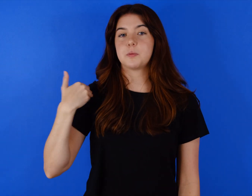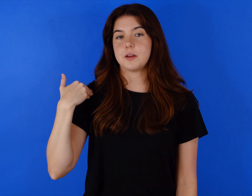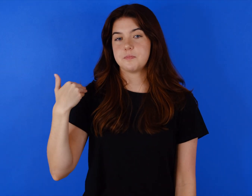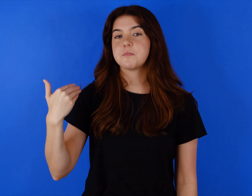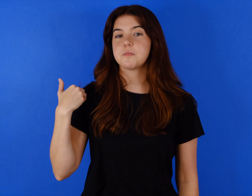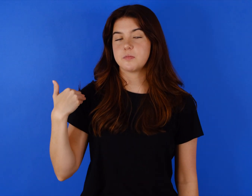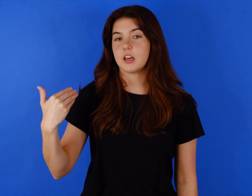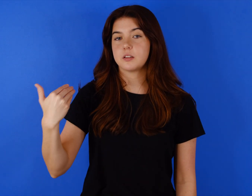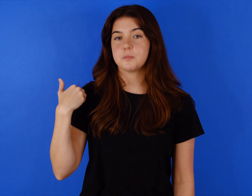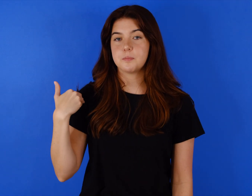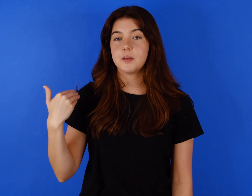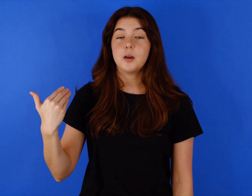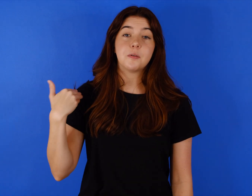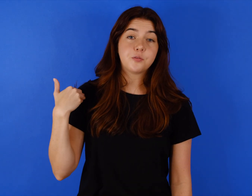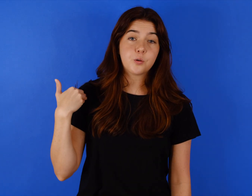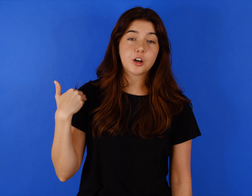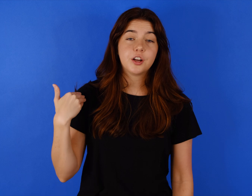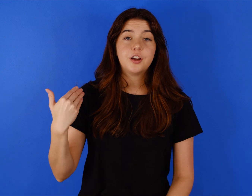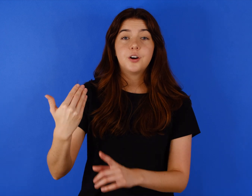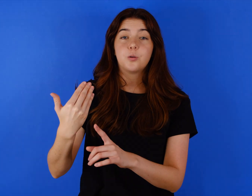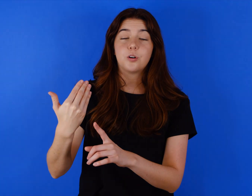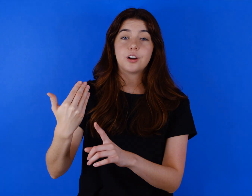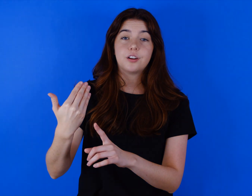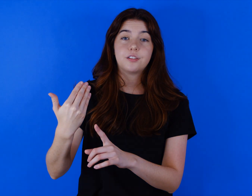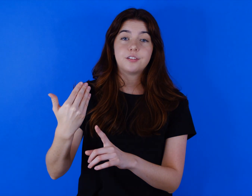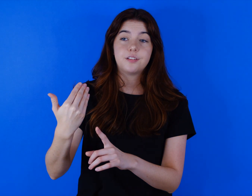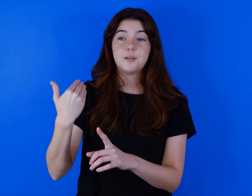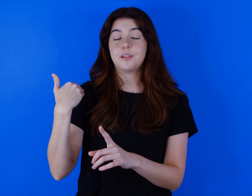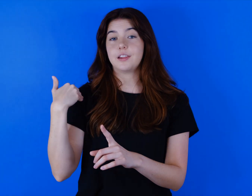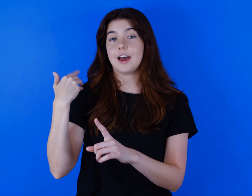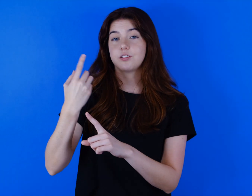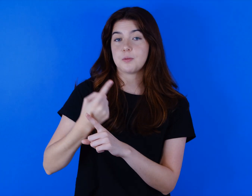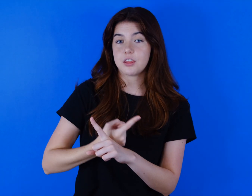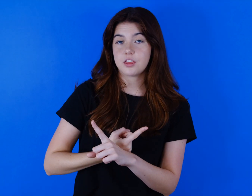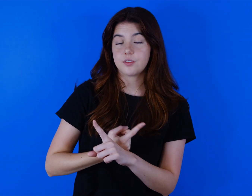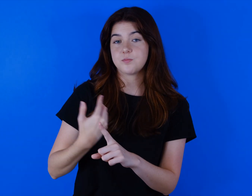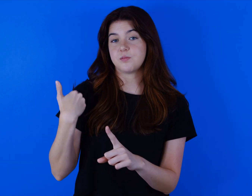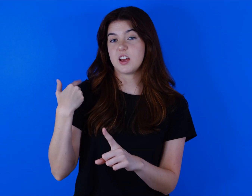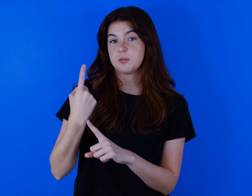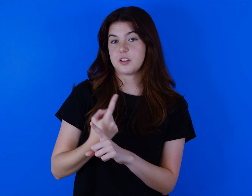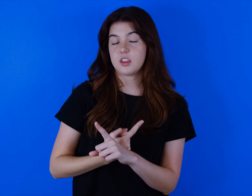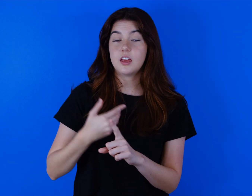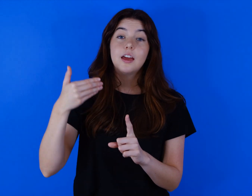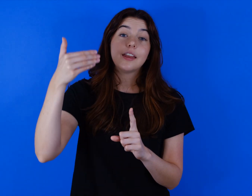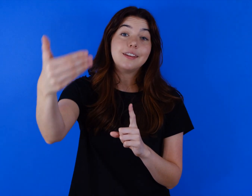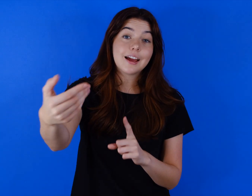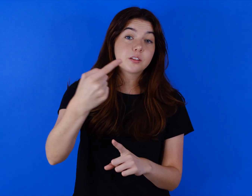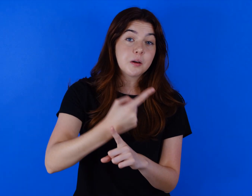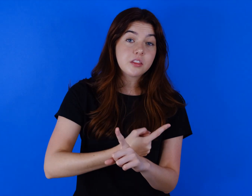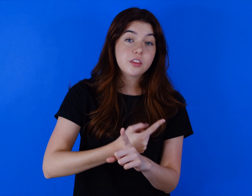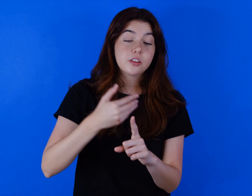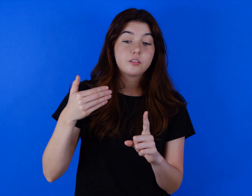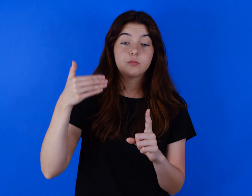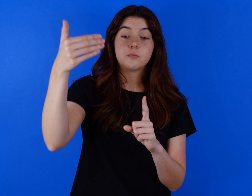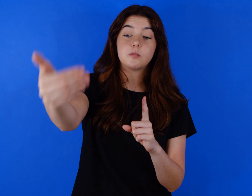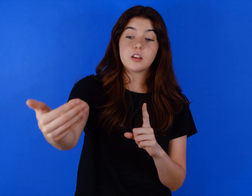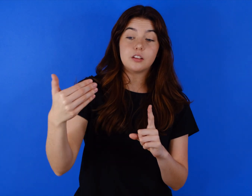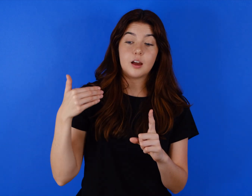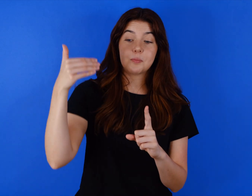but that's before or last month. Next month, it's up